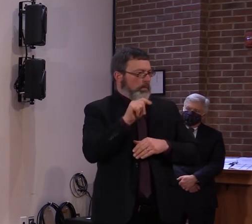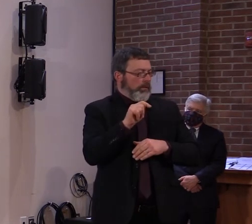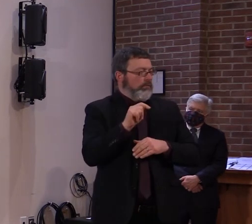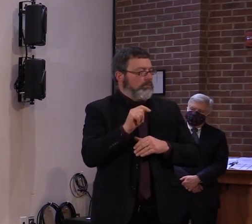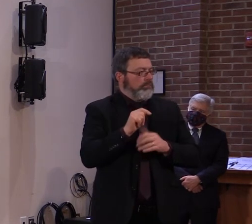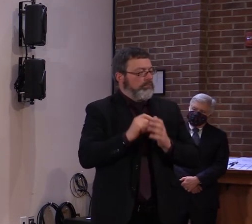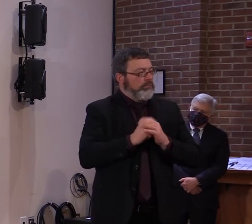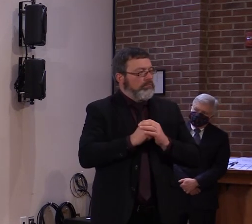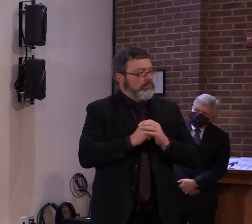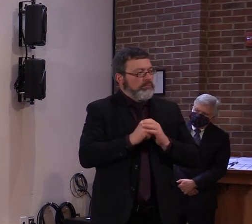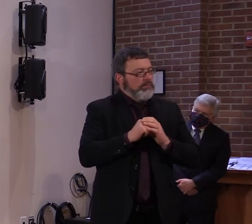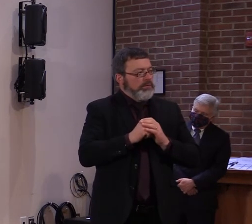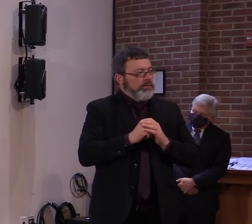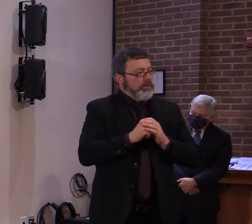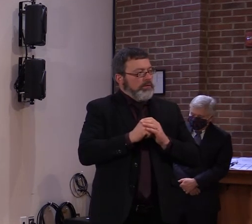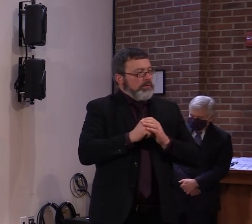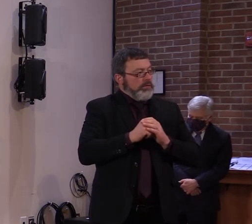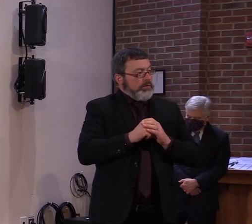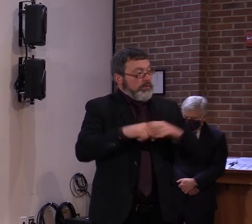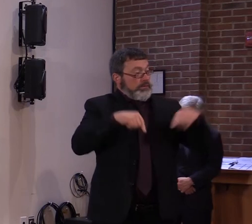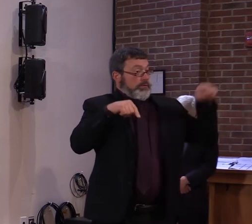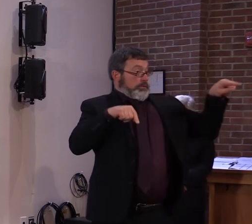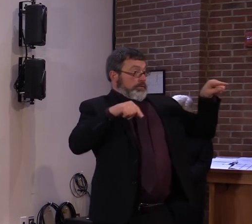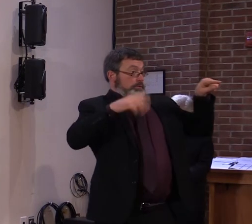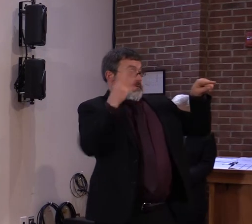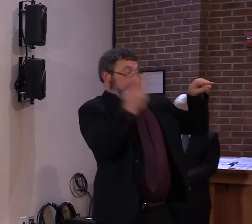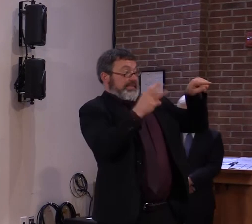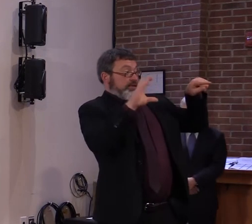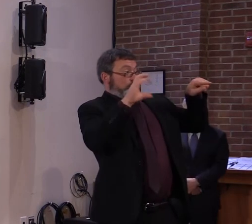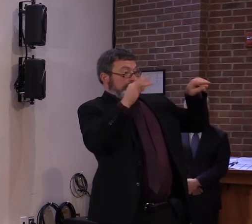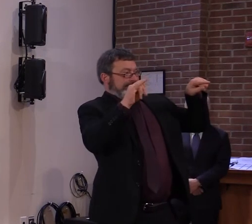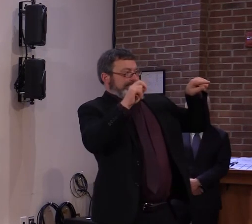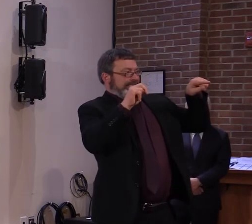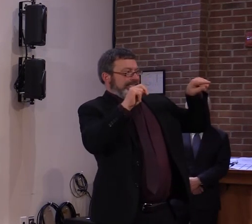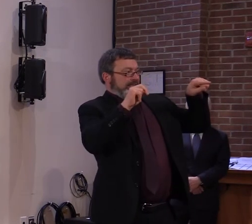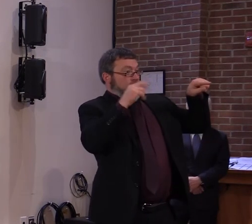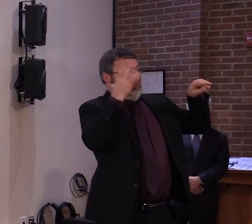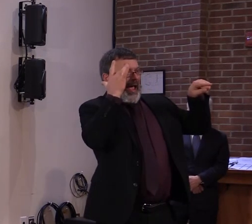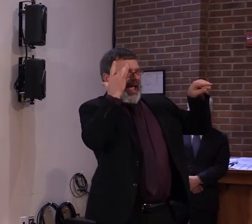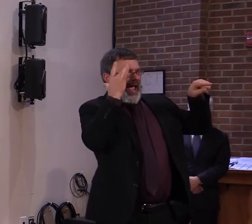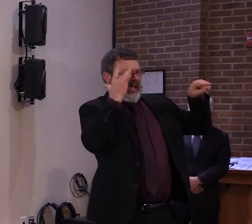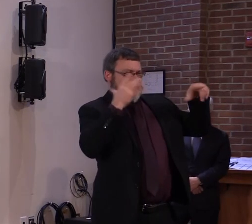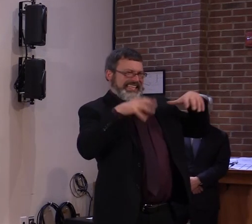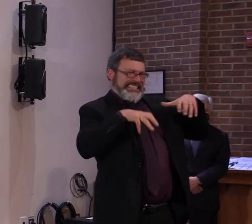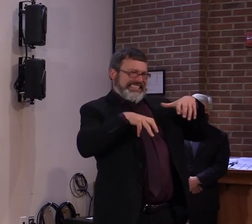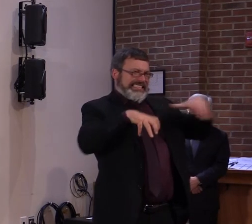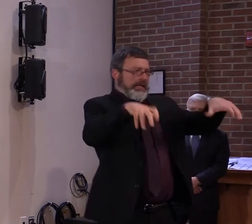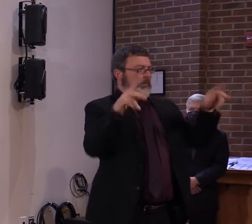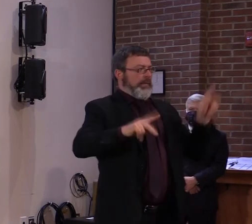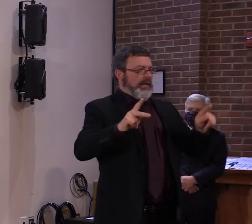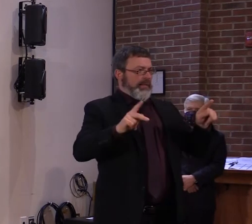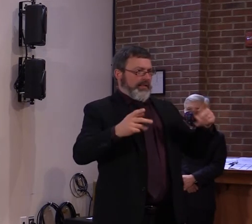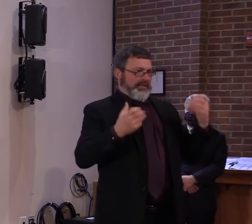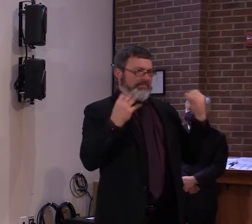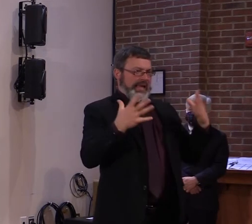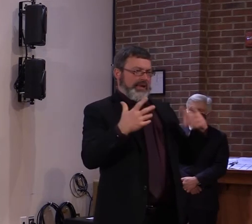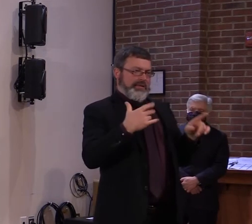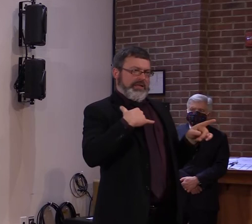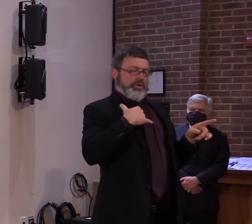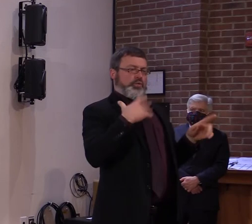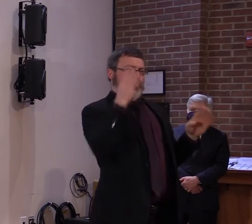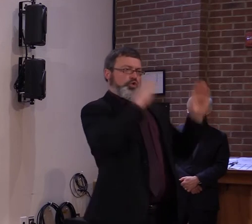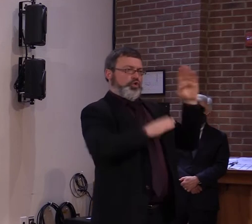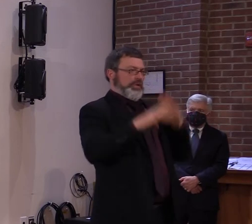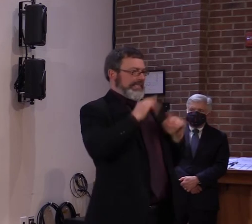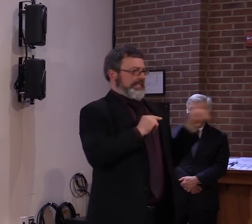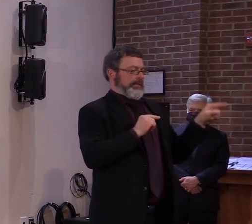Chittenden County because it is more populous if there are more cases there. So that remains this